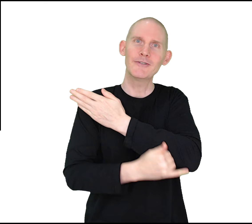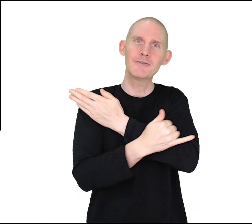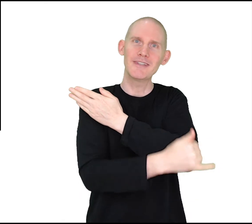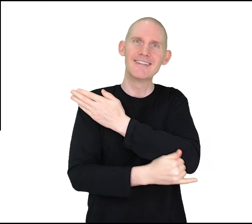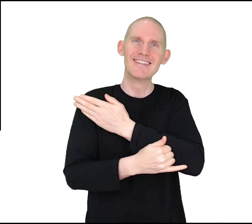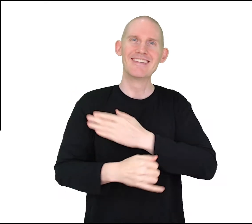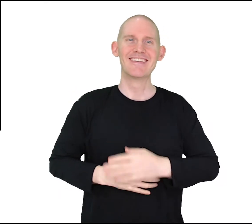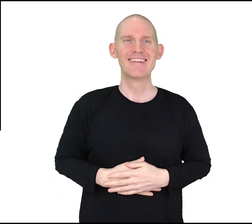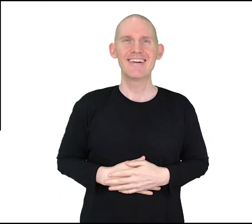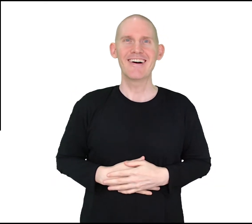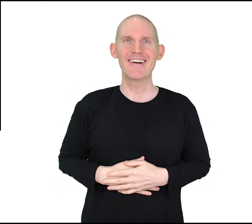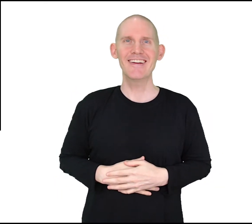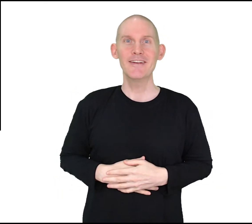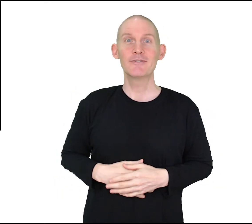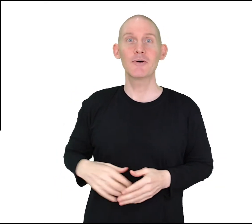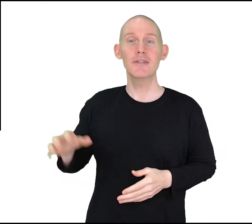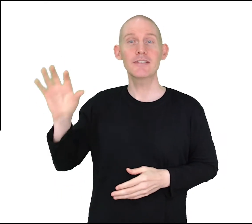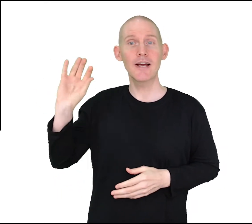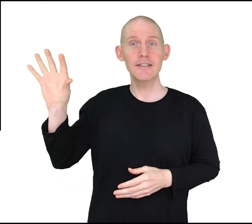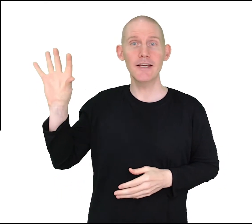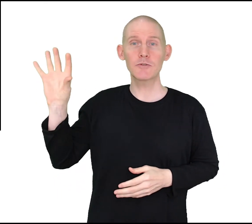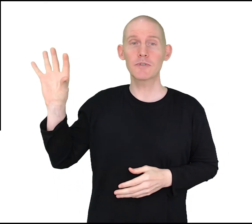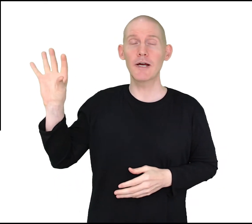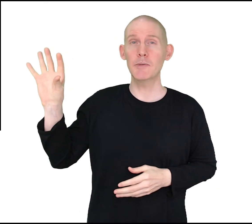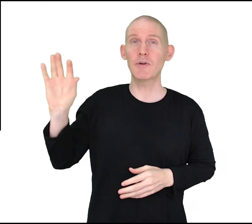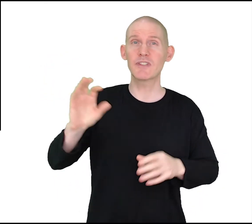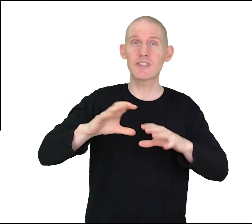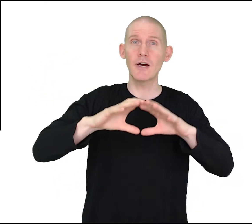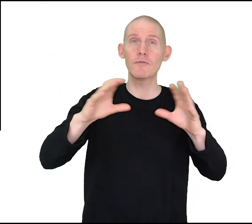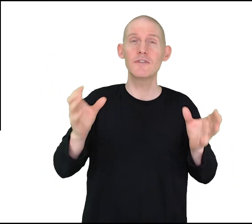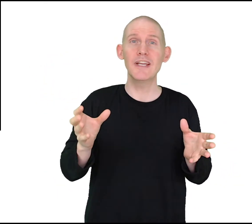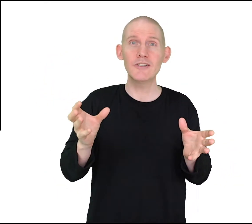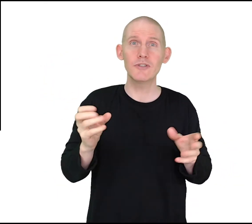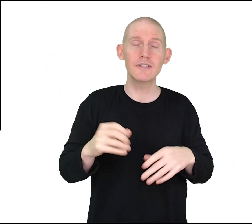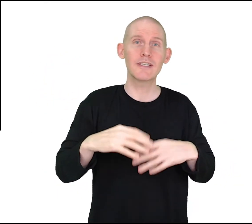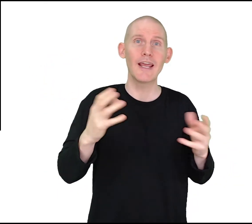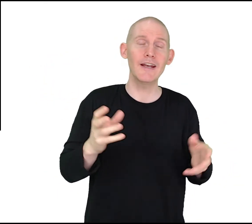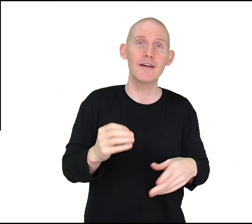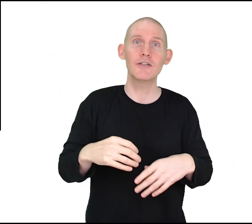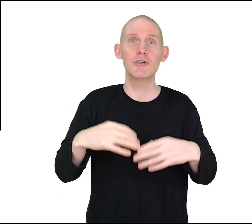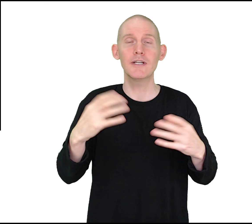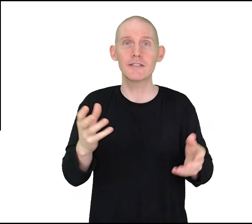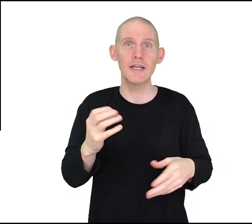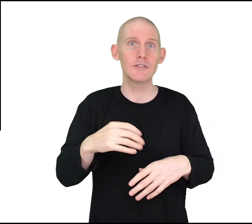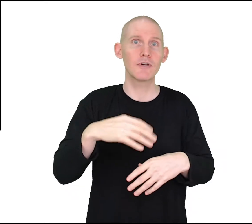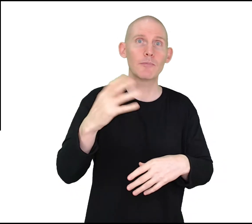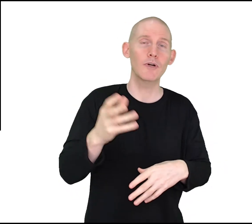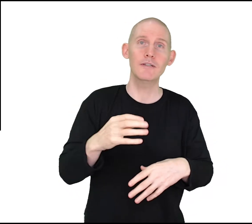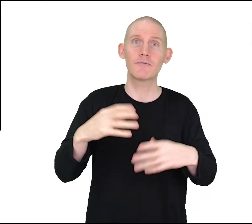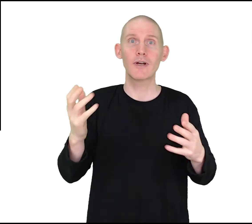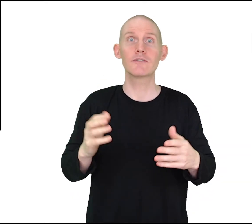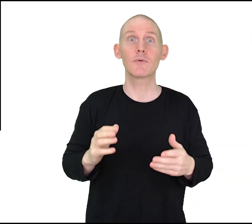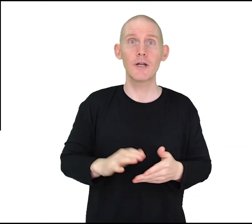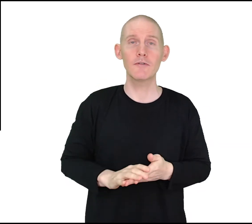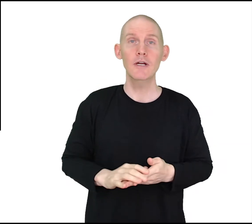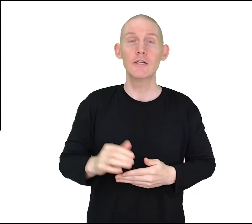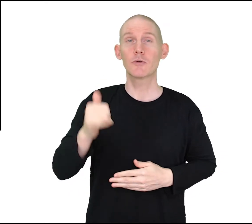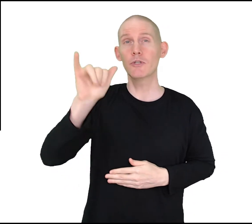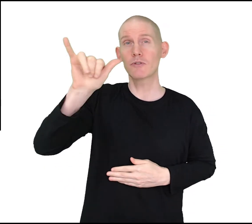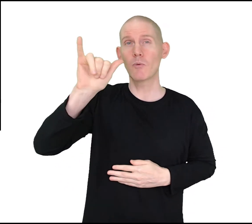Country. All right, so in this context, we're talking about the sovereign nation, Canada, United States, Great Britain, France, whatever. So we use the Y,